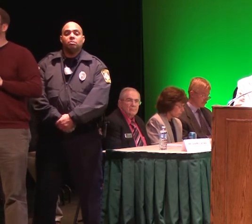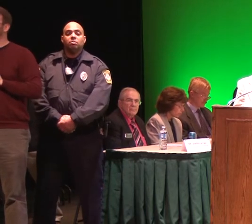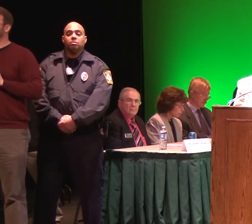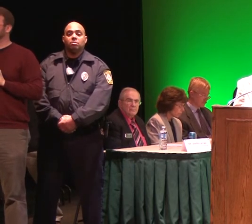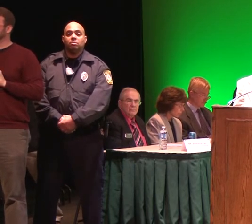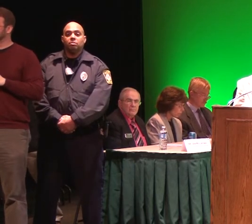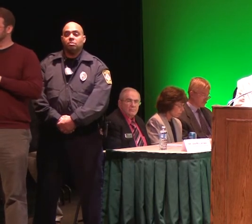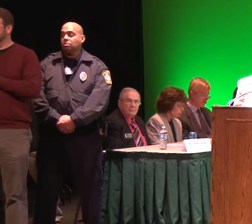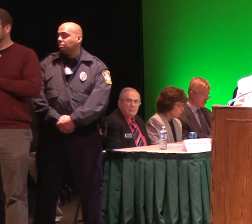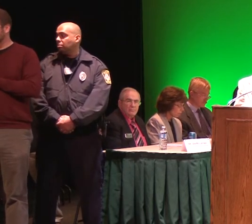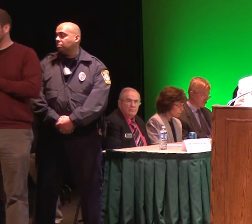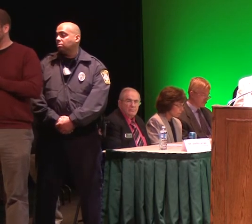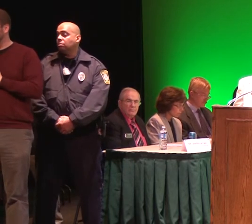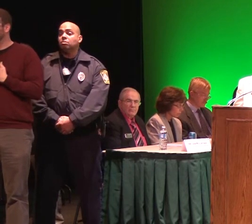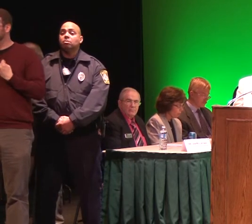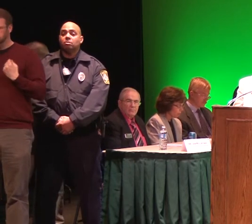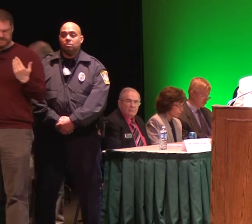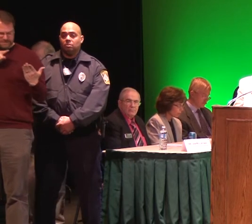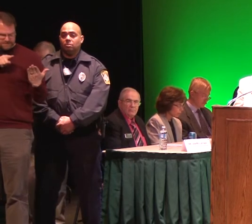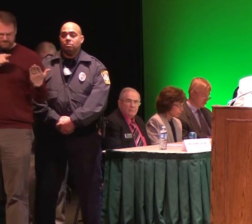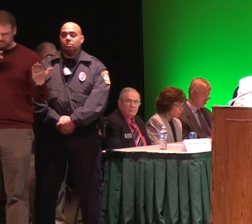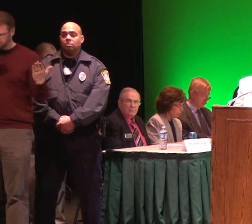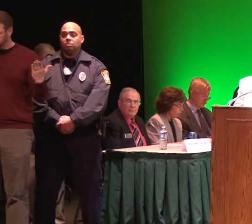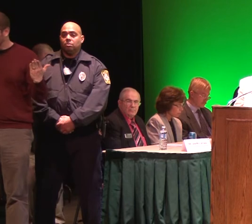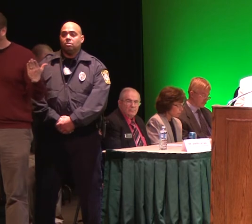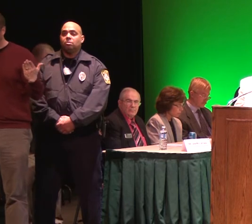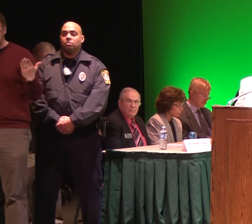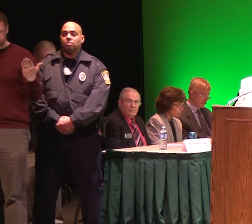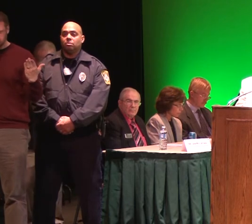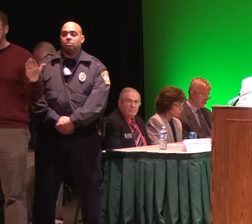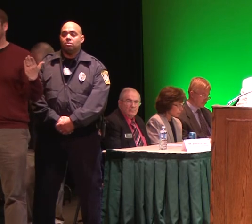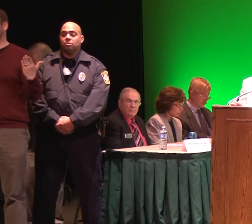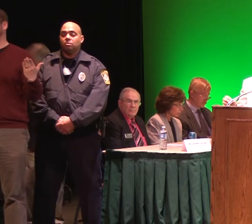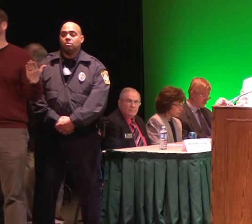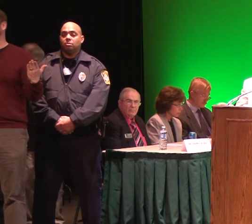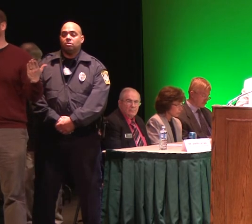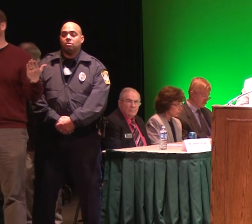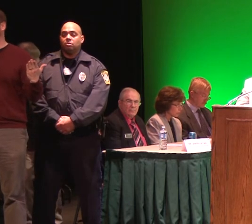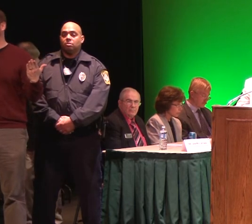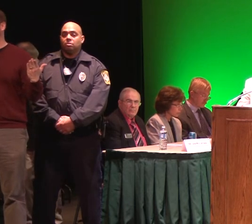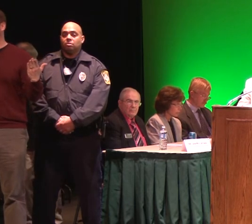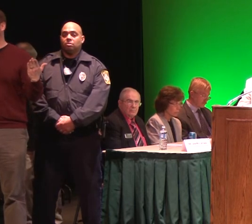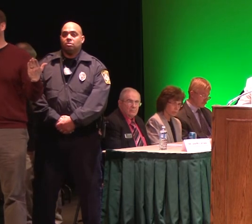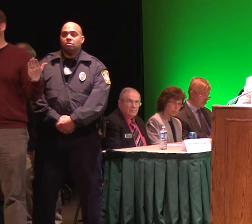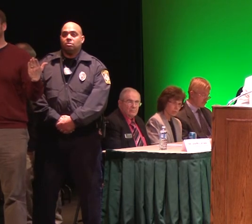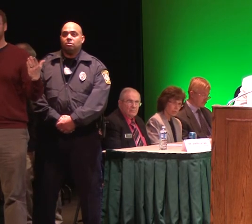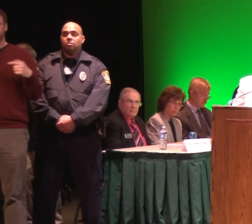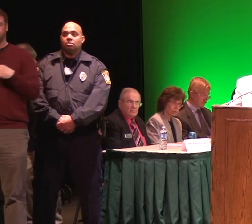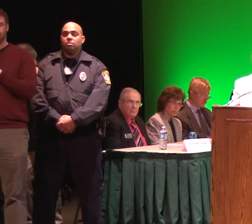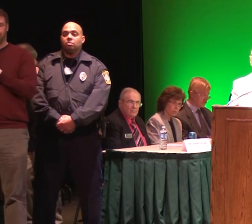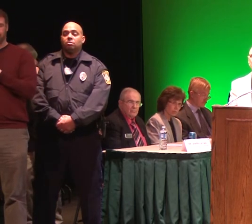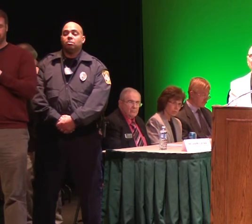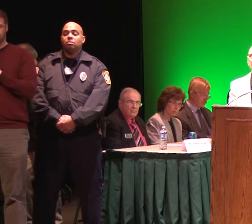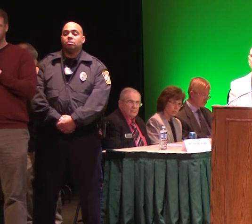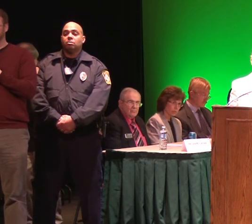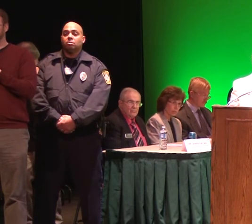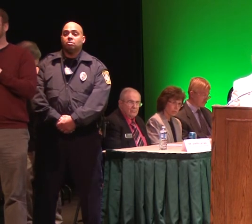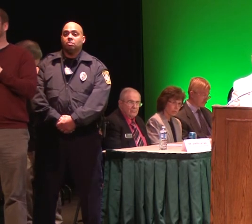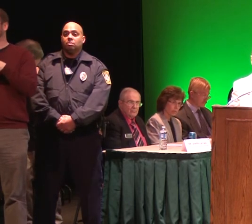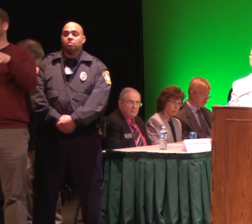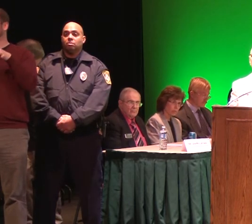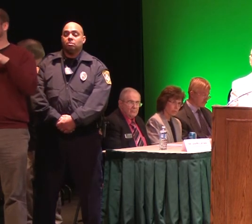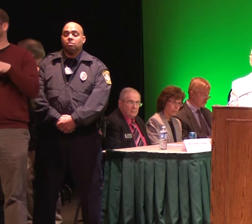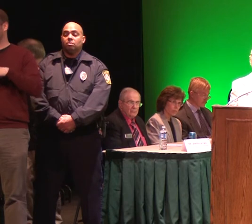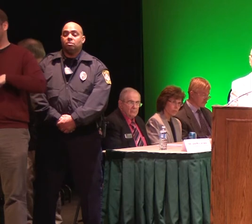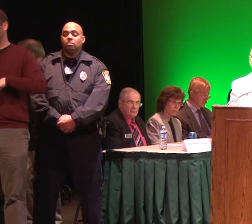to select from among them, and the one that I focused on is the one that I'll present in just a moment, but I want